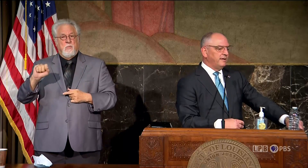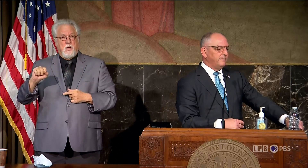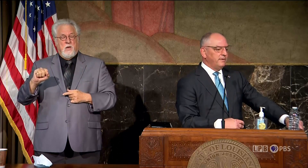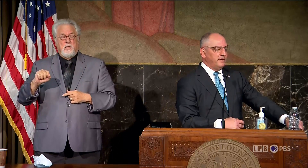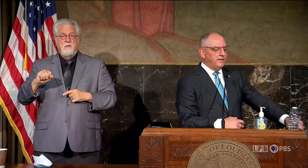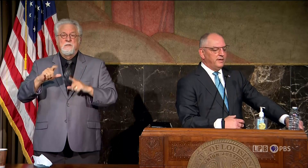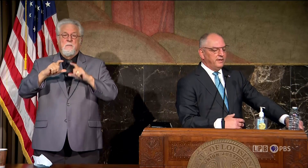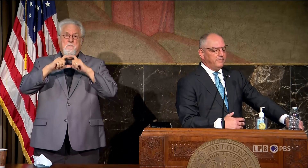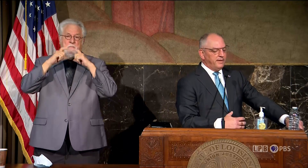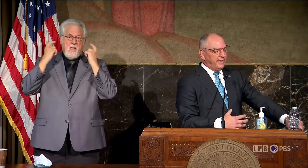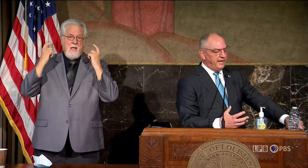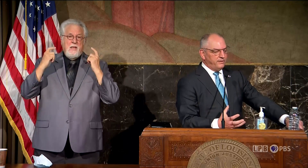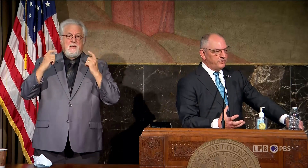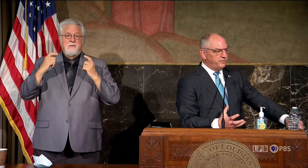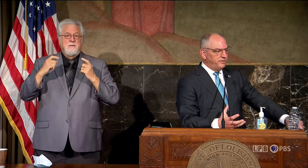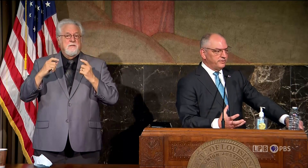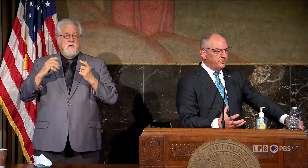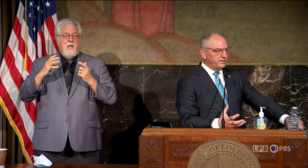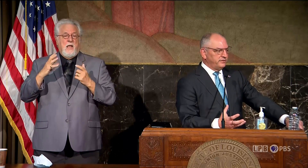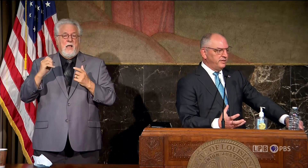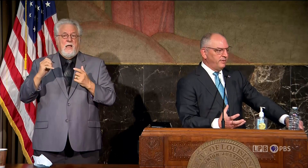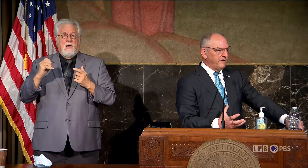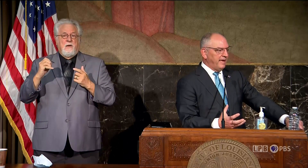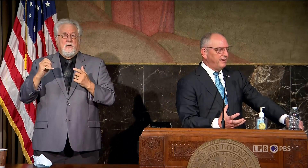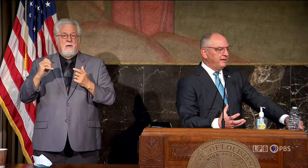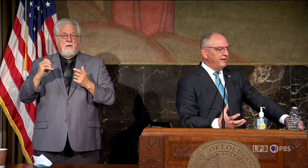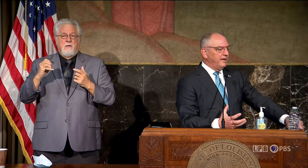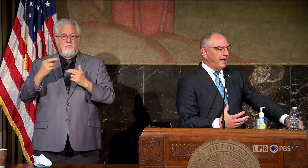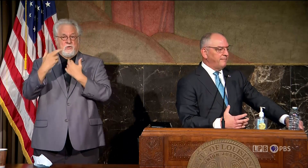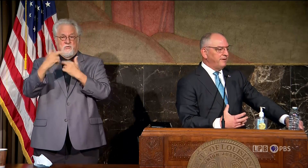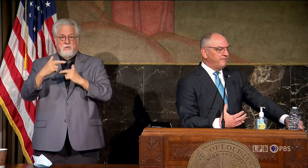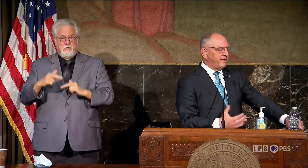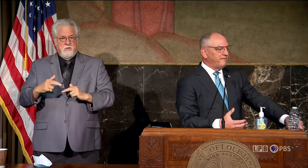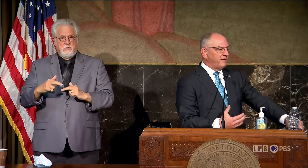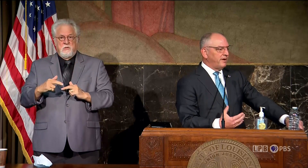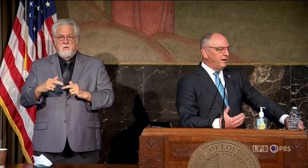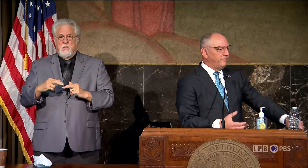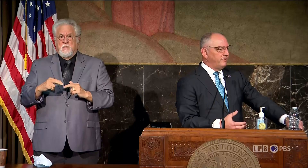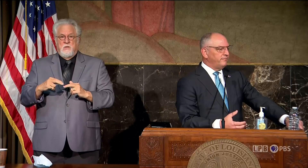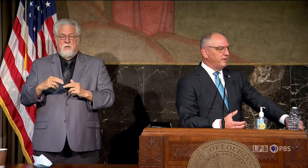mandate, and the restrictions that we've had have been